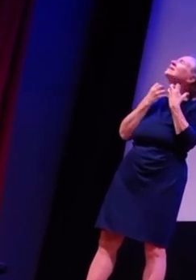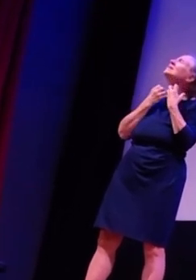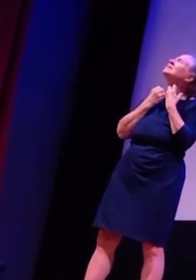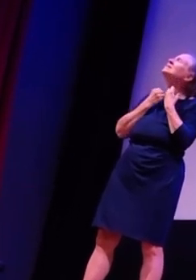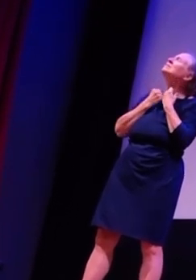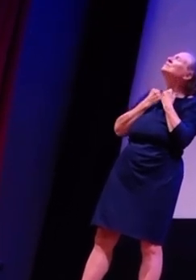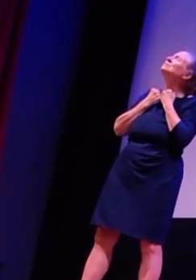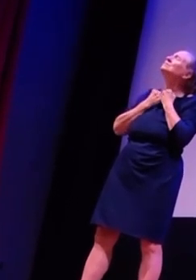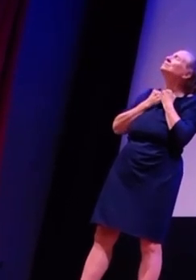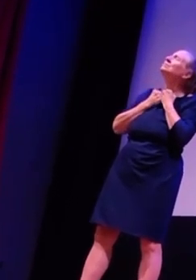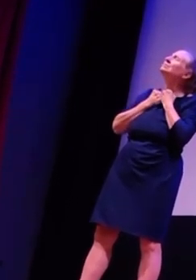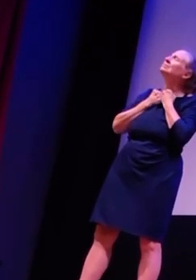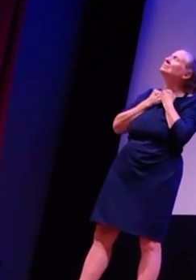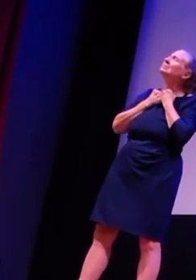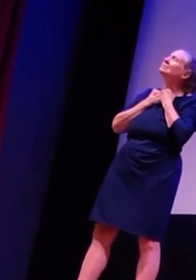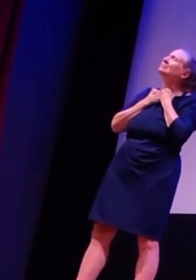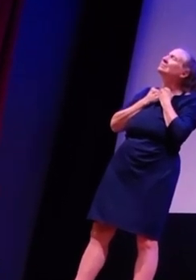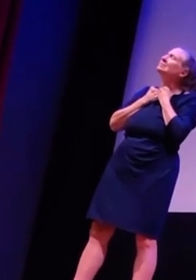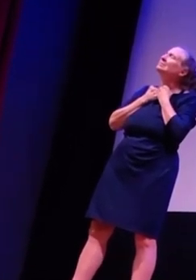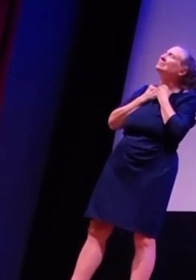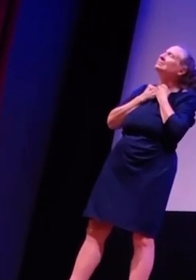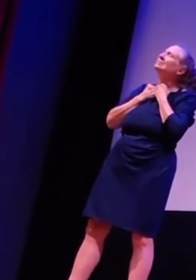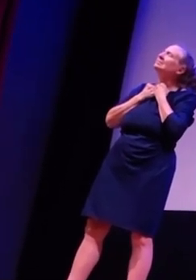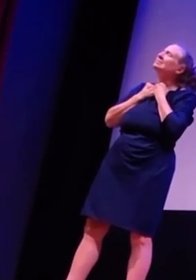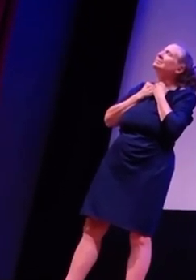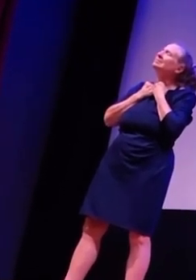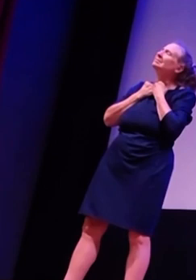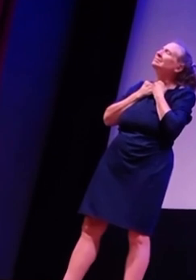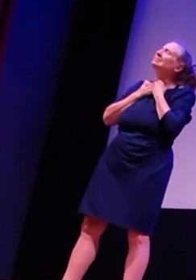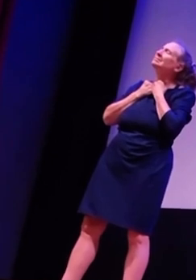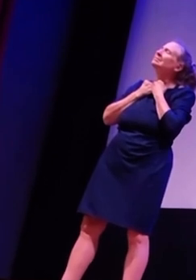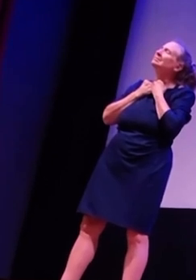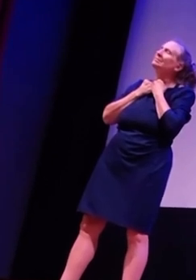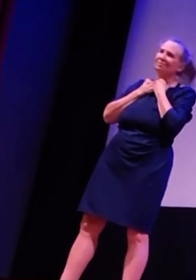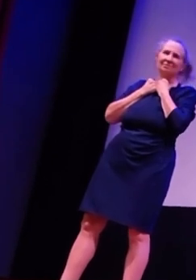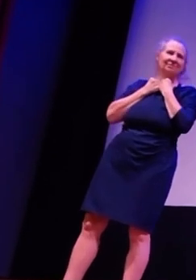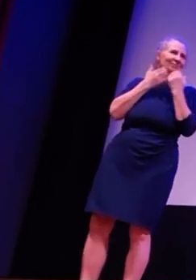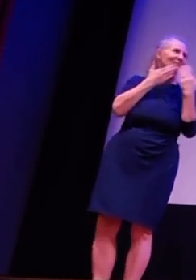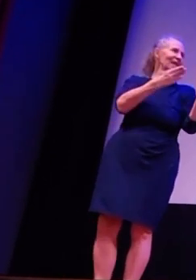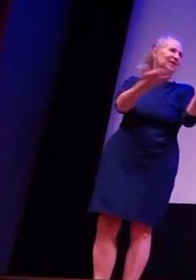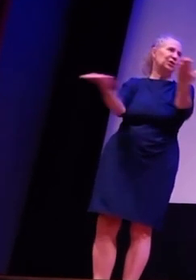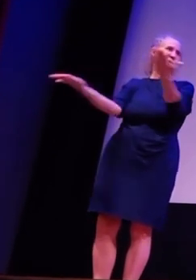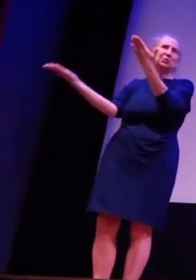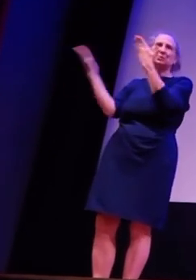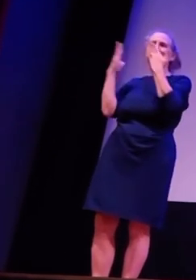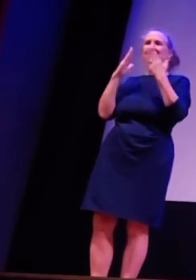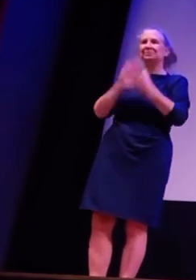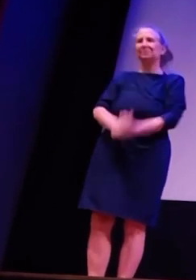Thank you. Yeah.